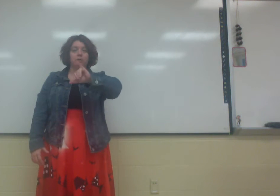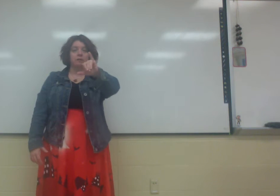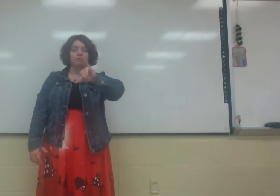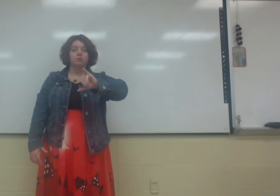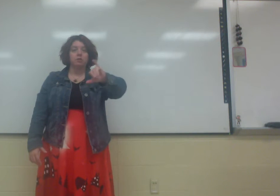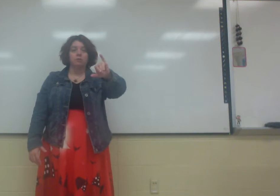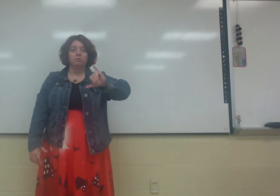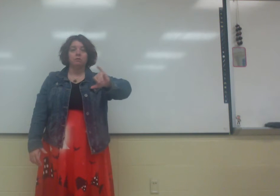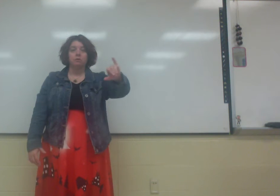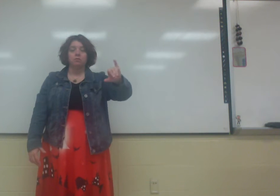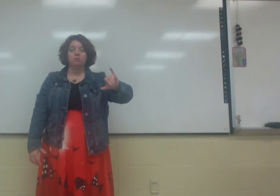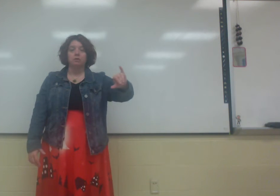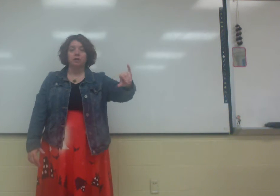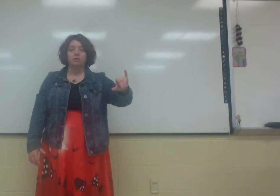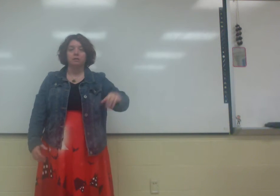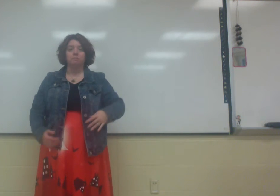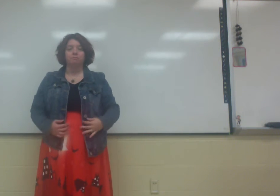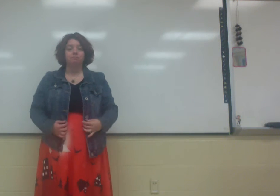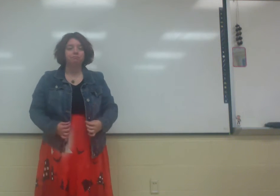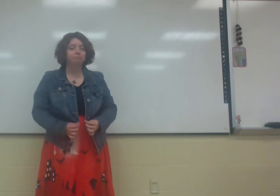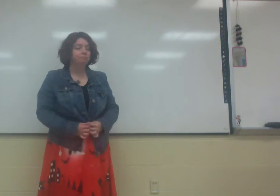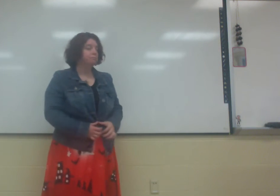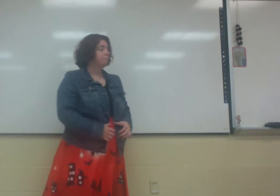they've shown, doing the icing.